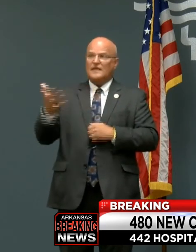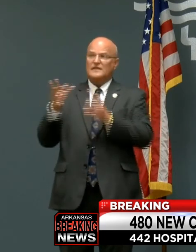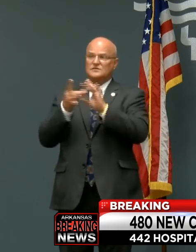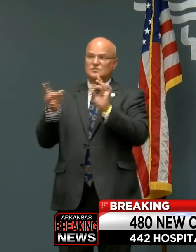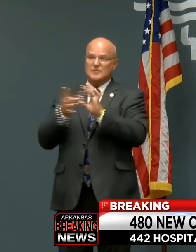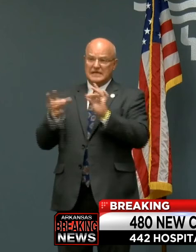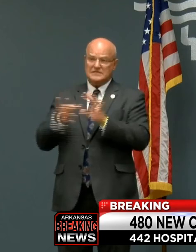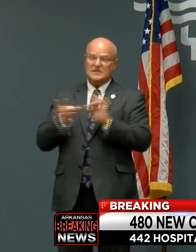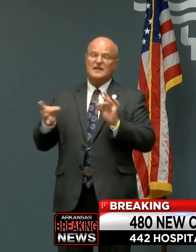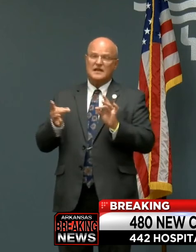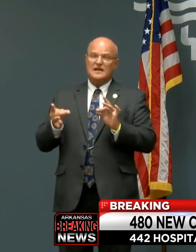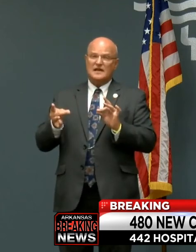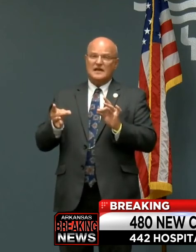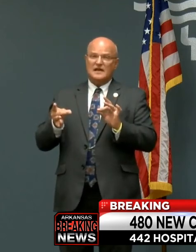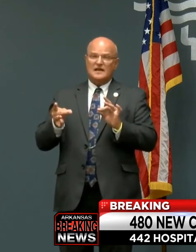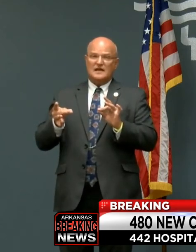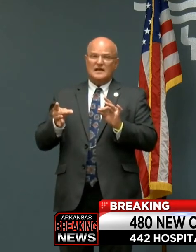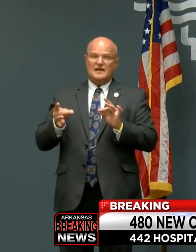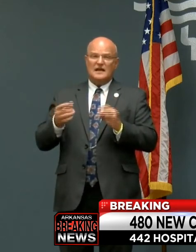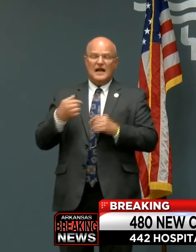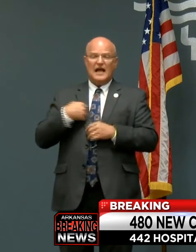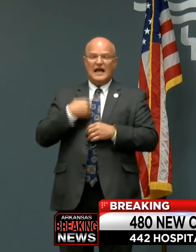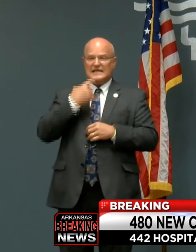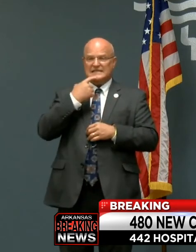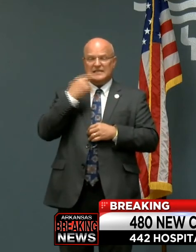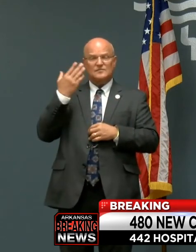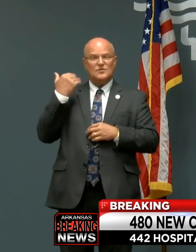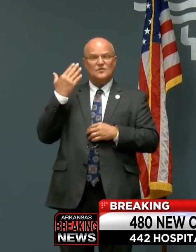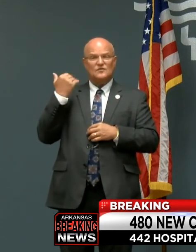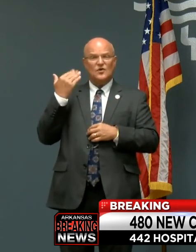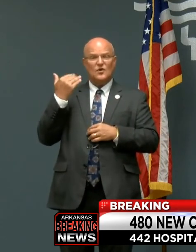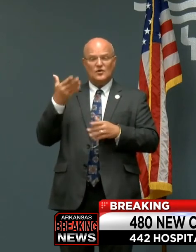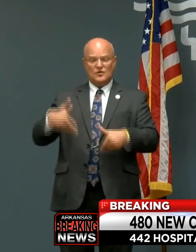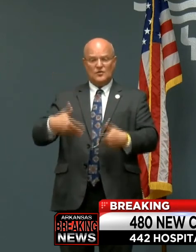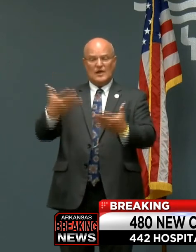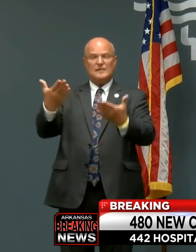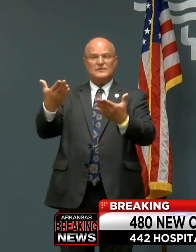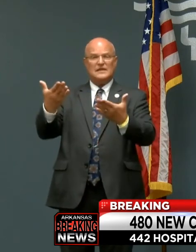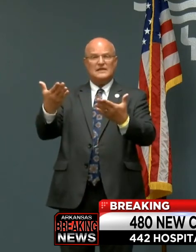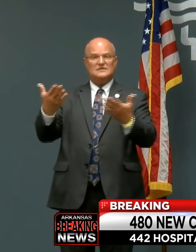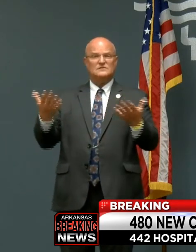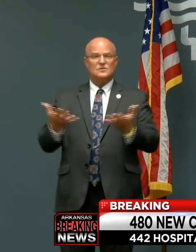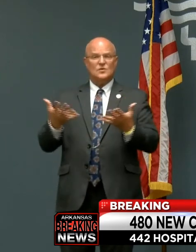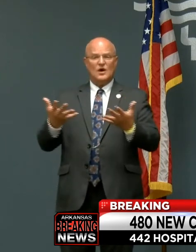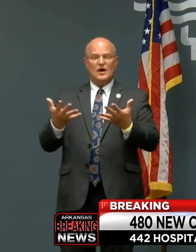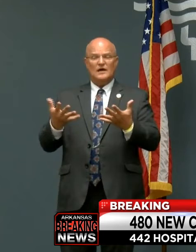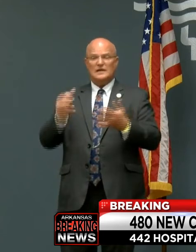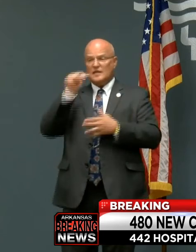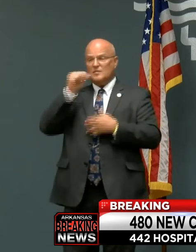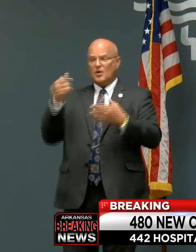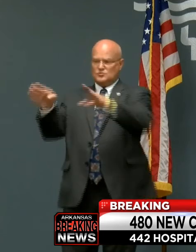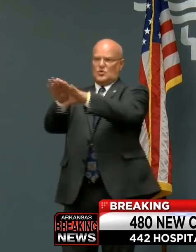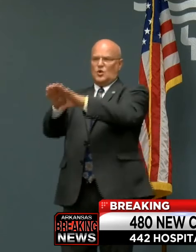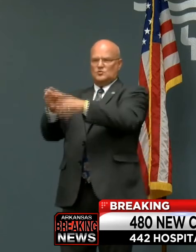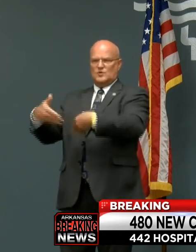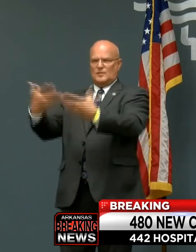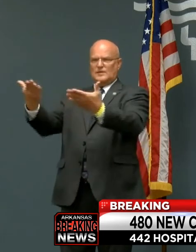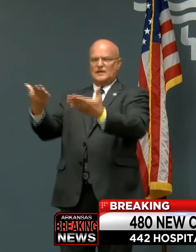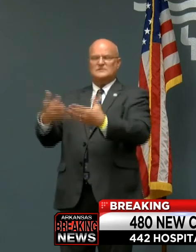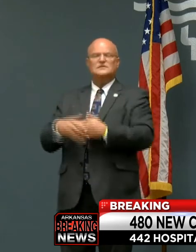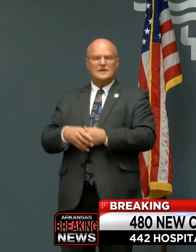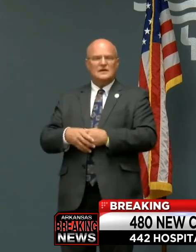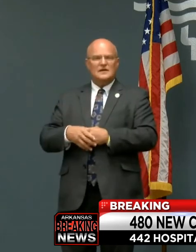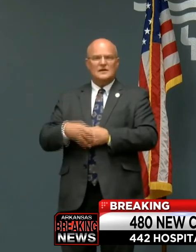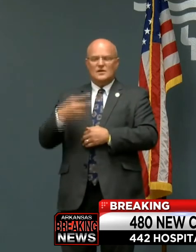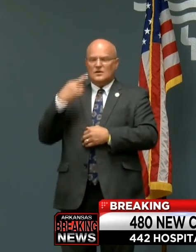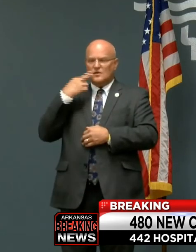mentioned, and as I pointed out before, their recommendations is to close all bars. Their